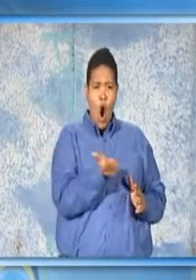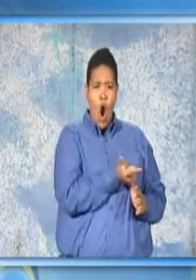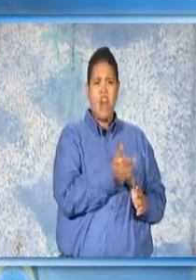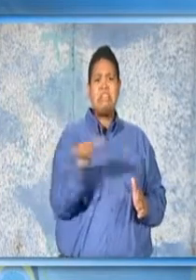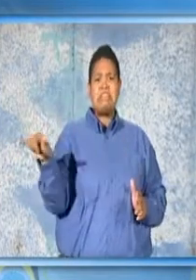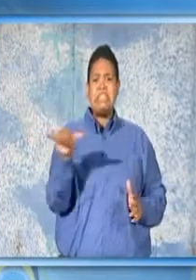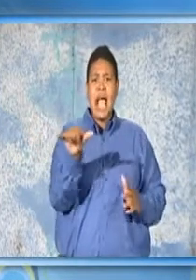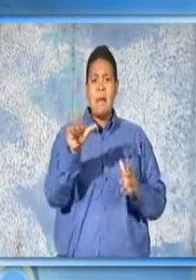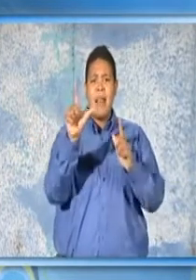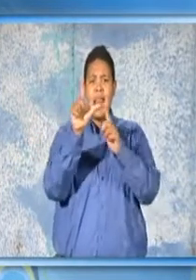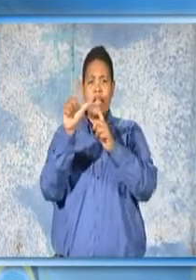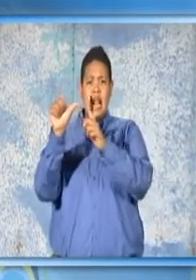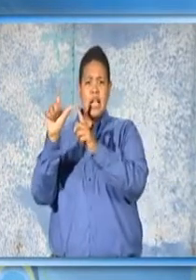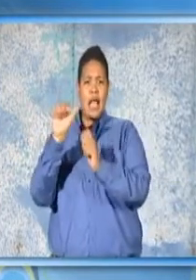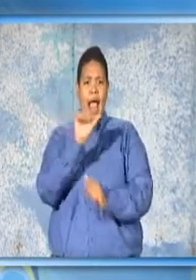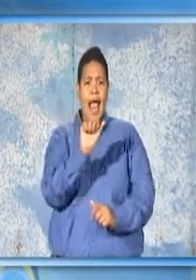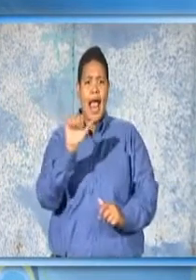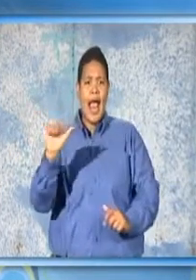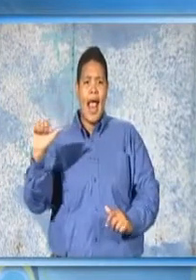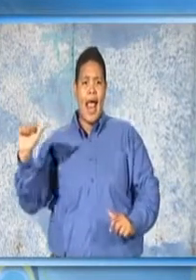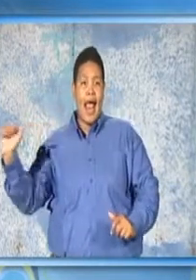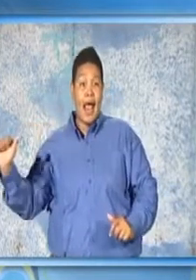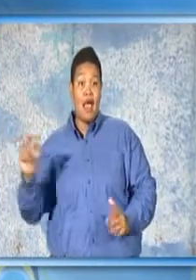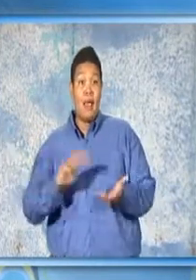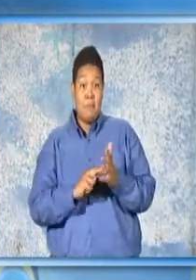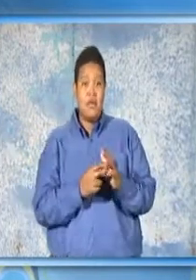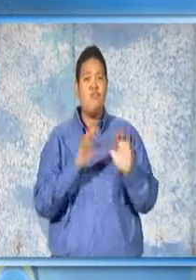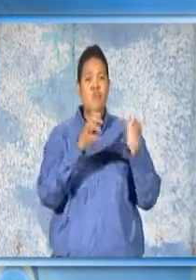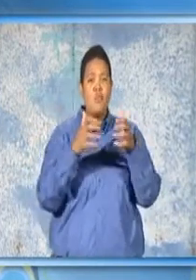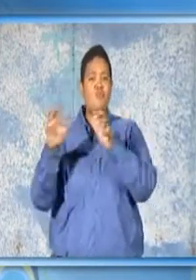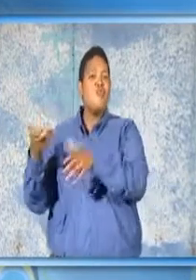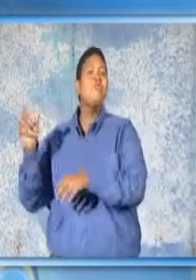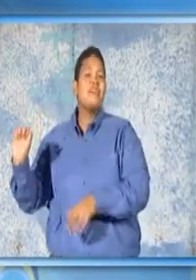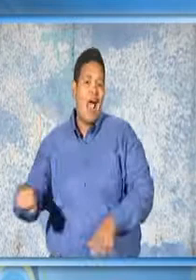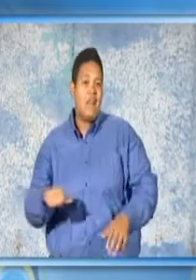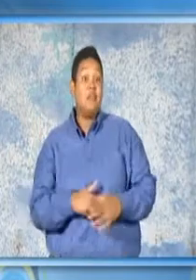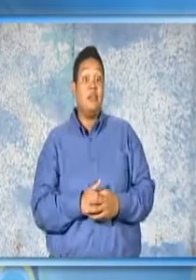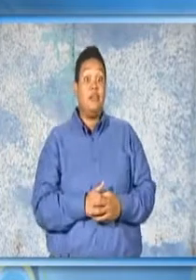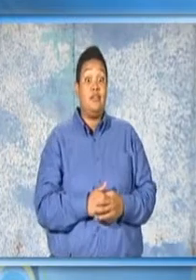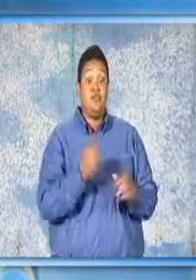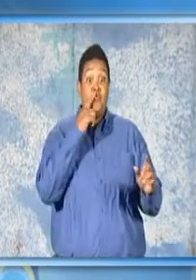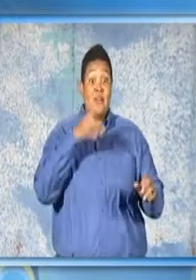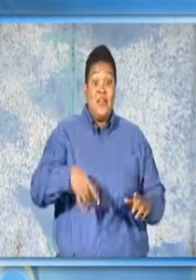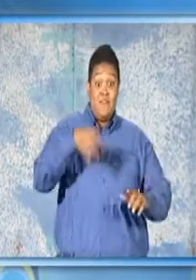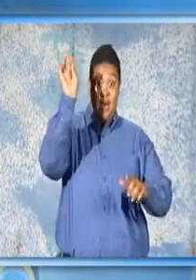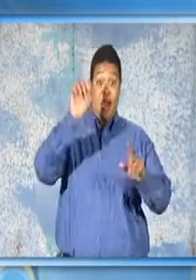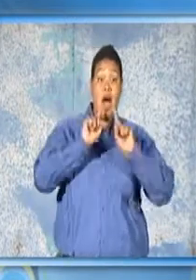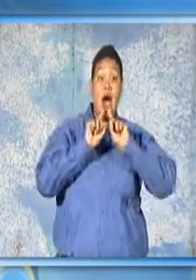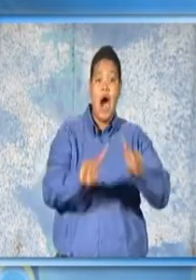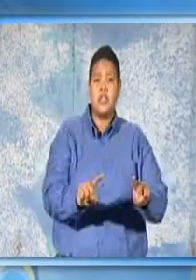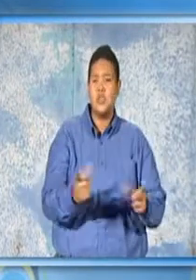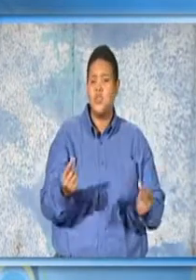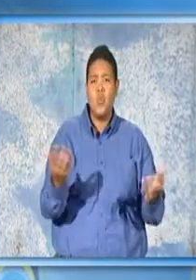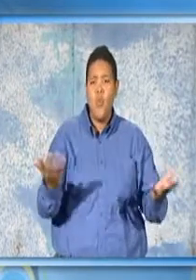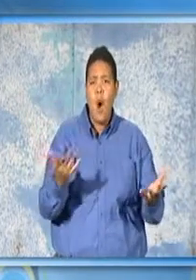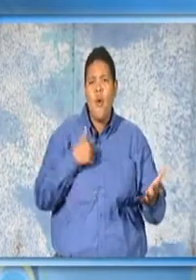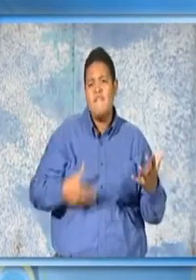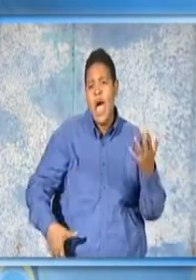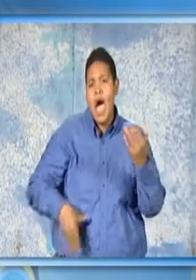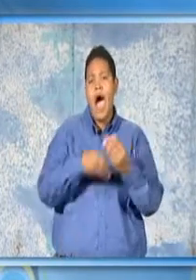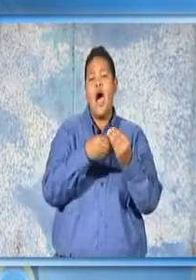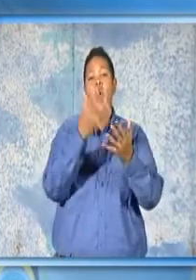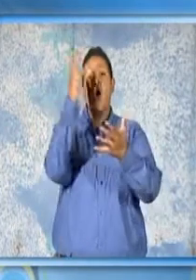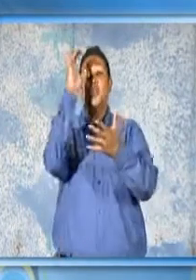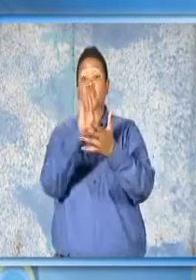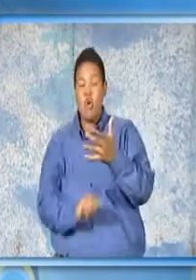variable, a, and therefore can be grouped. In order to find the answer, we have to add or